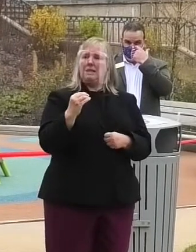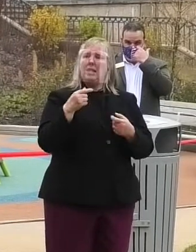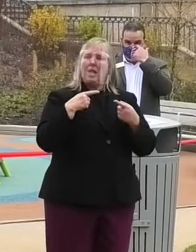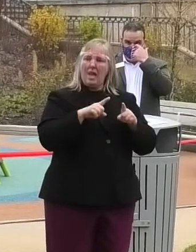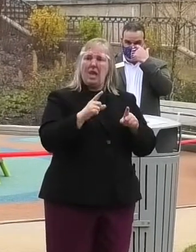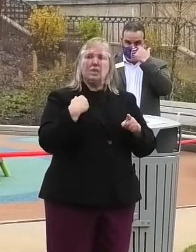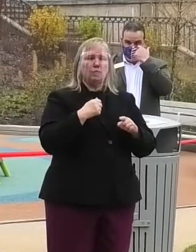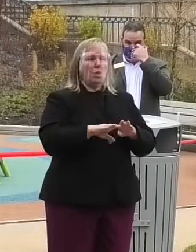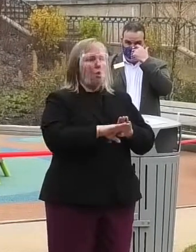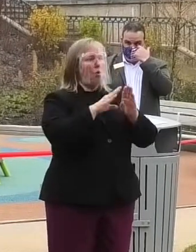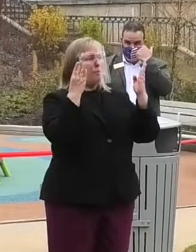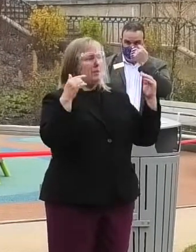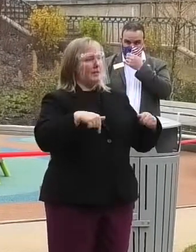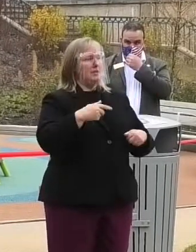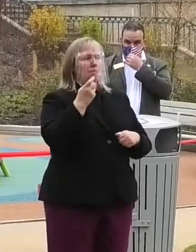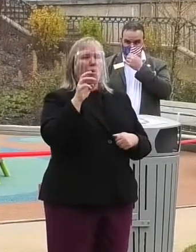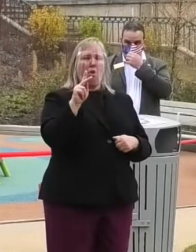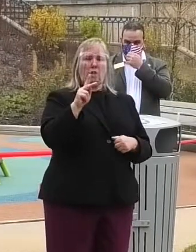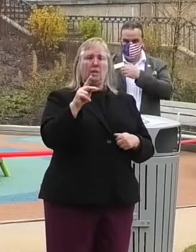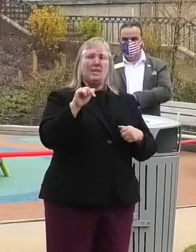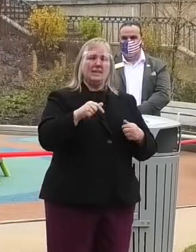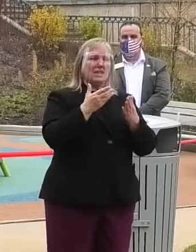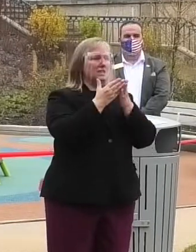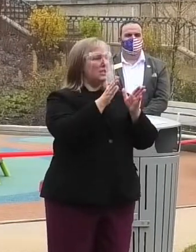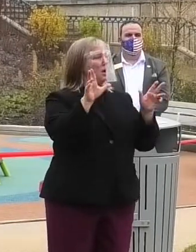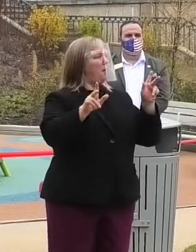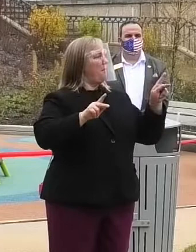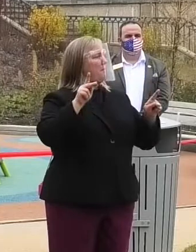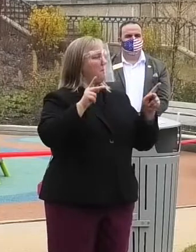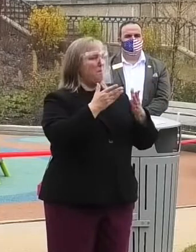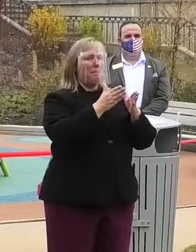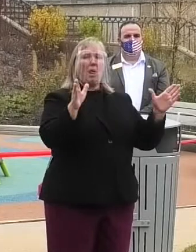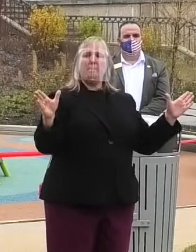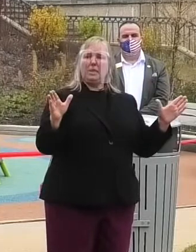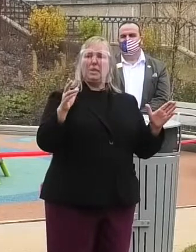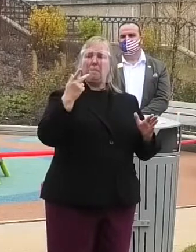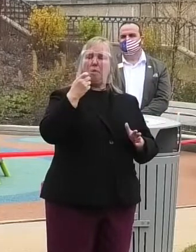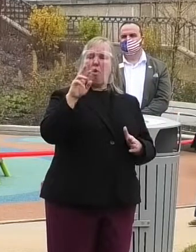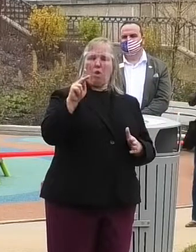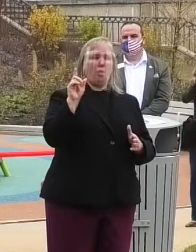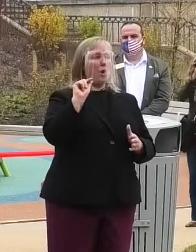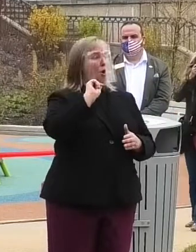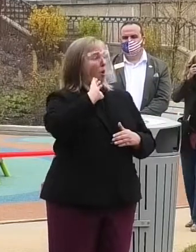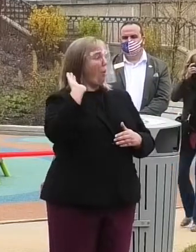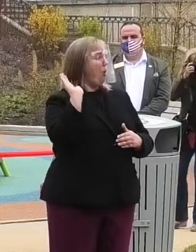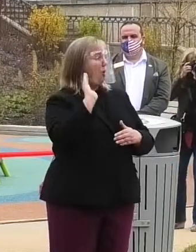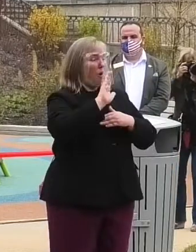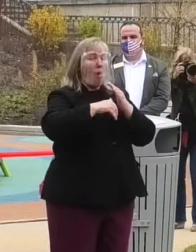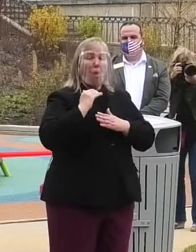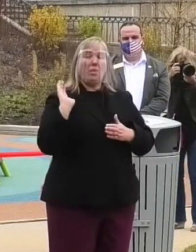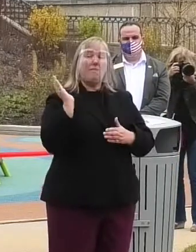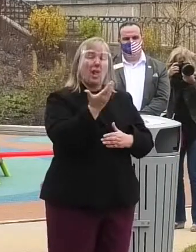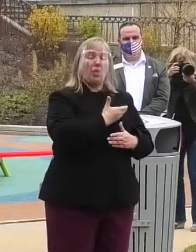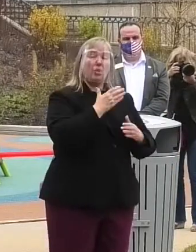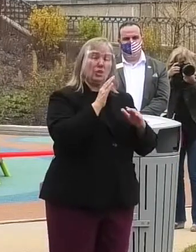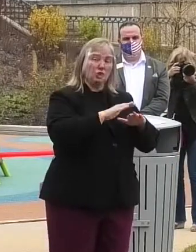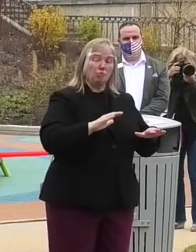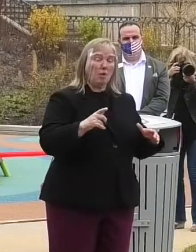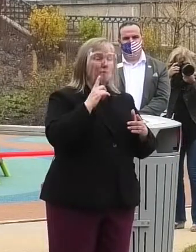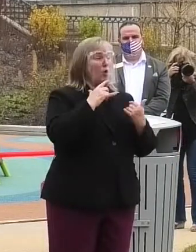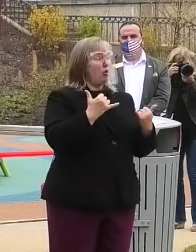open this park, this public park, where all of our children for current and